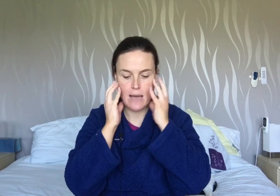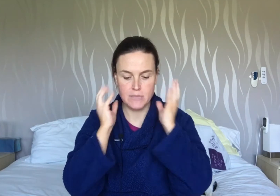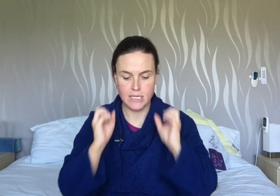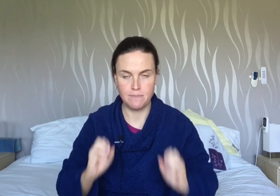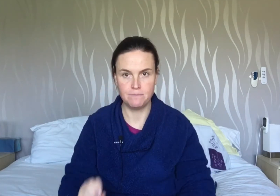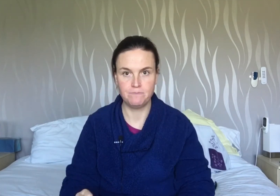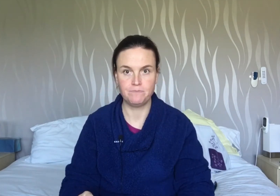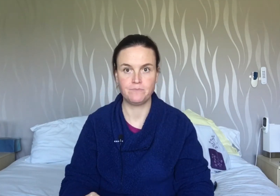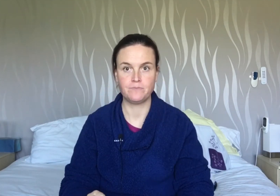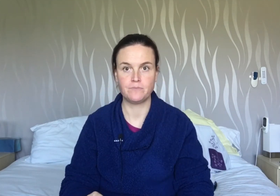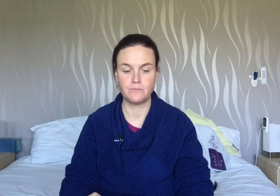Hamster.